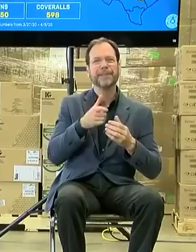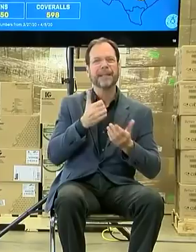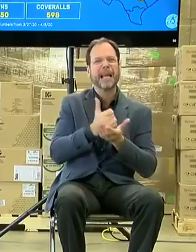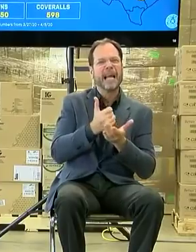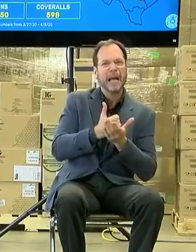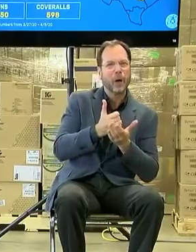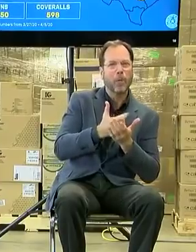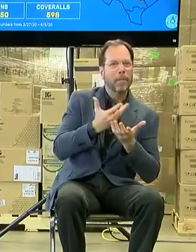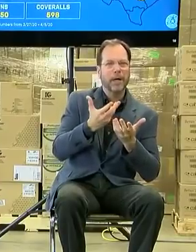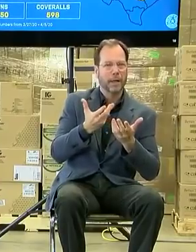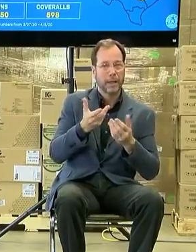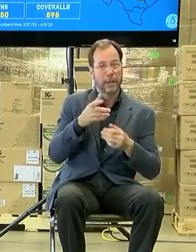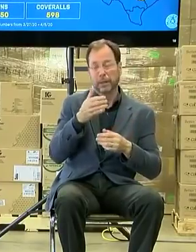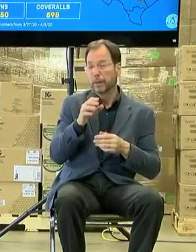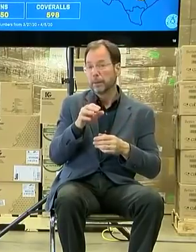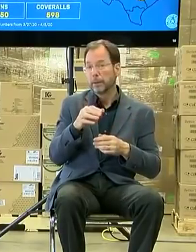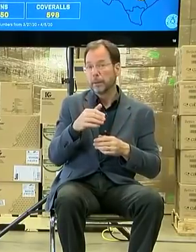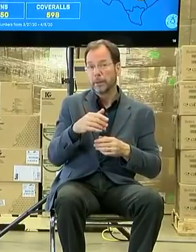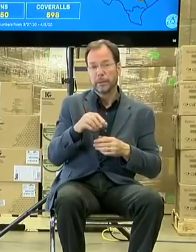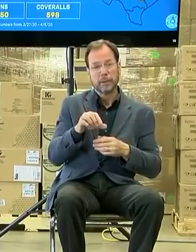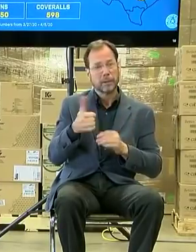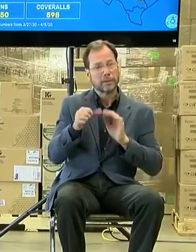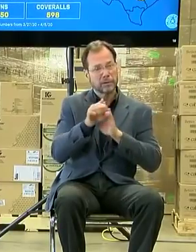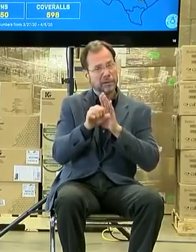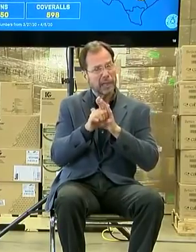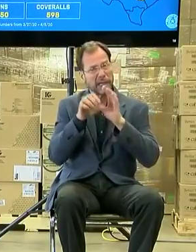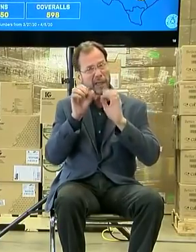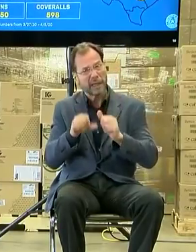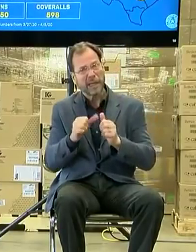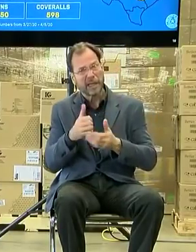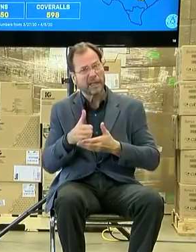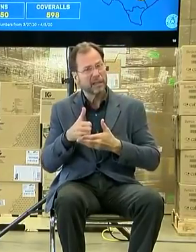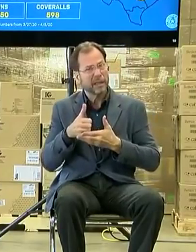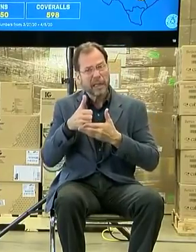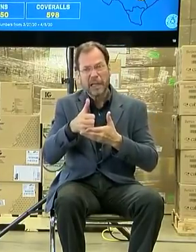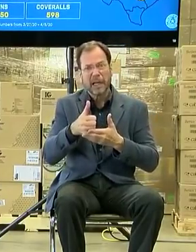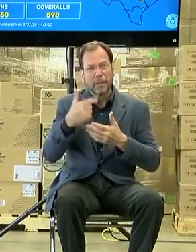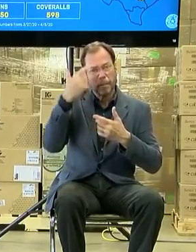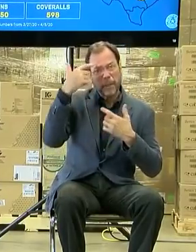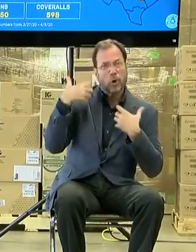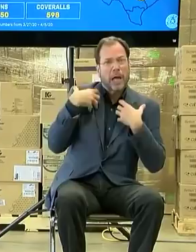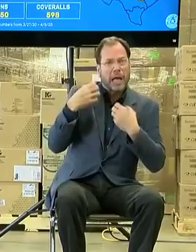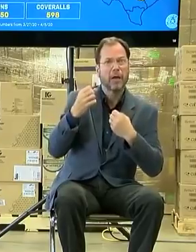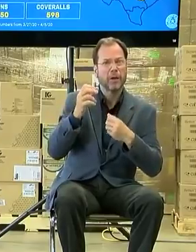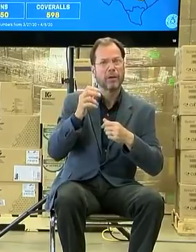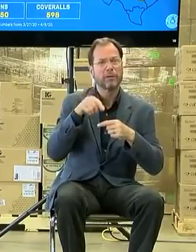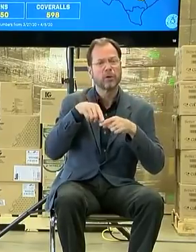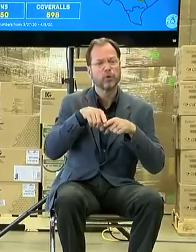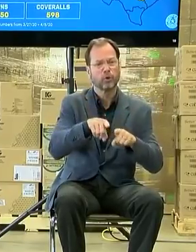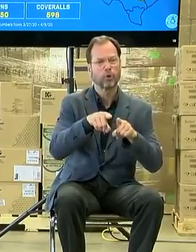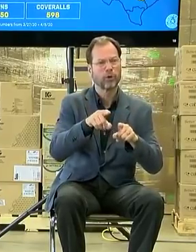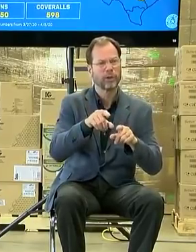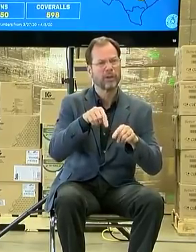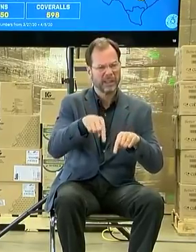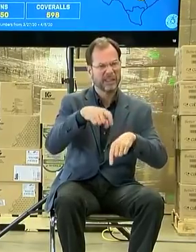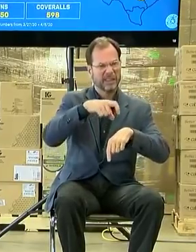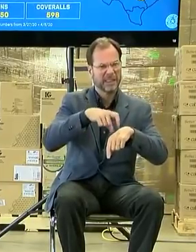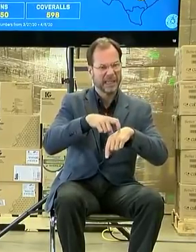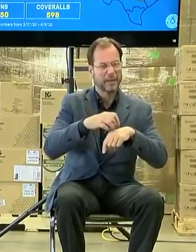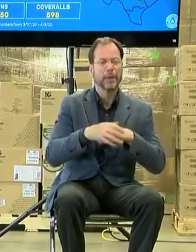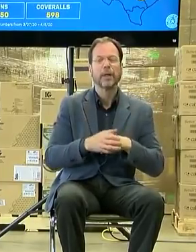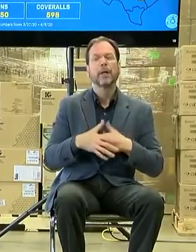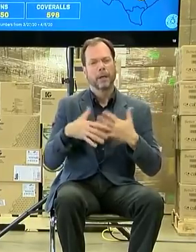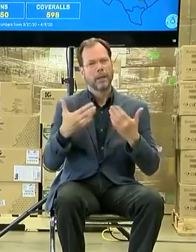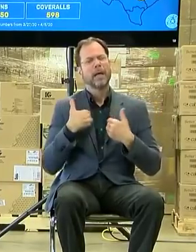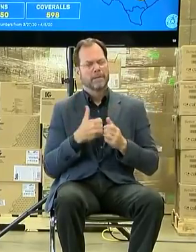help. Is there anything else that the state can do to focus on mental health of Texans during this tough time? Well, there is a